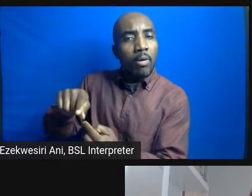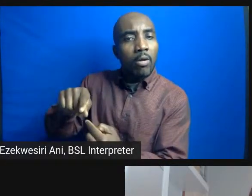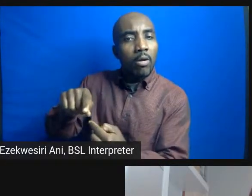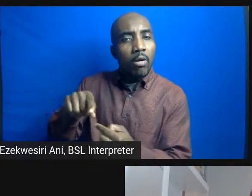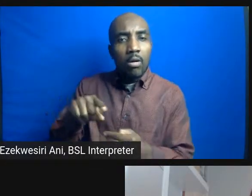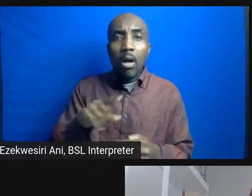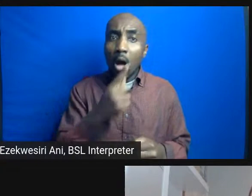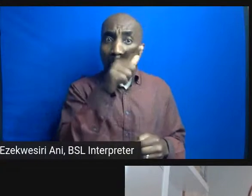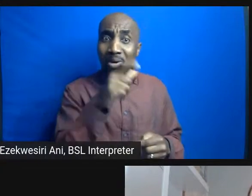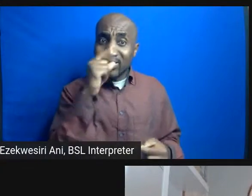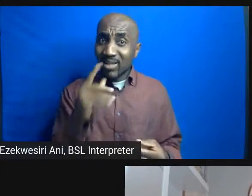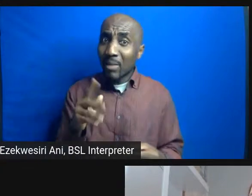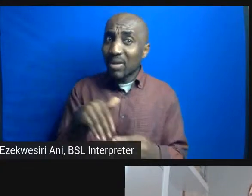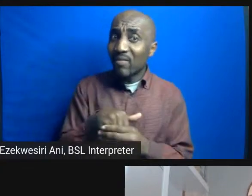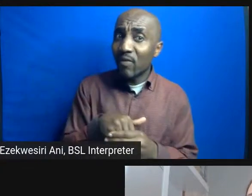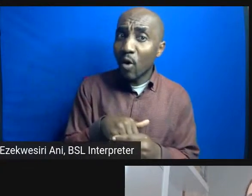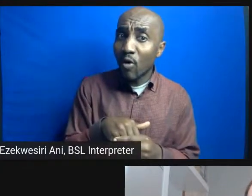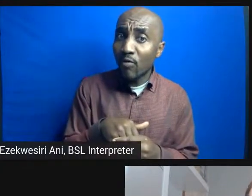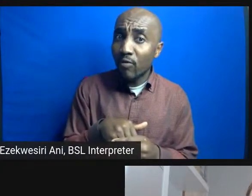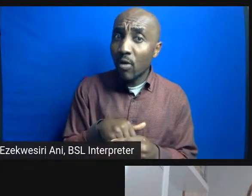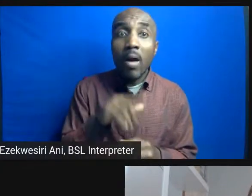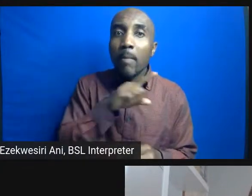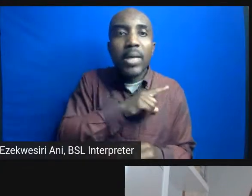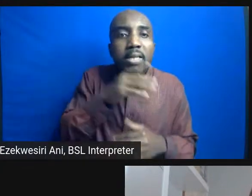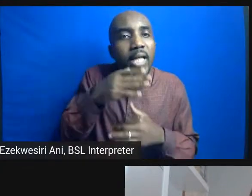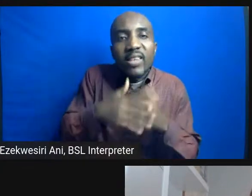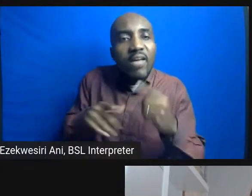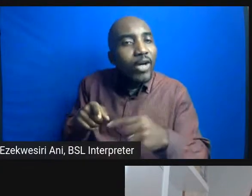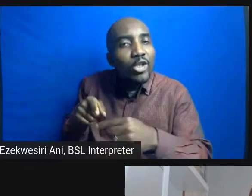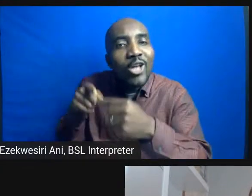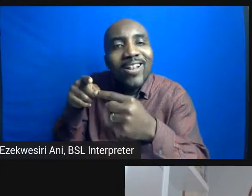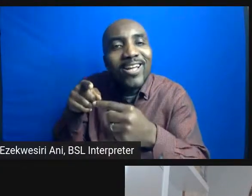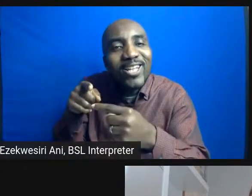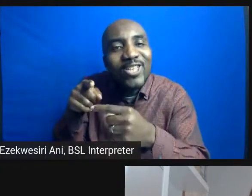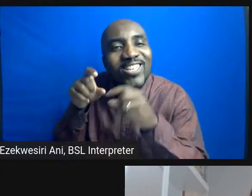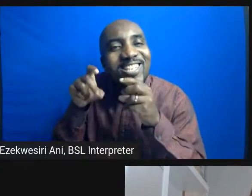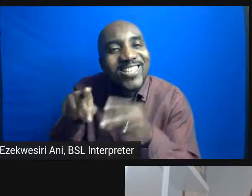be complicit in their failure to interrogate the norms, as you've said, to